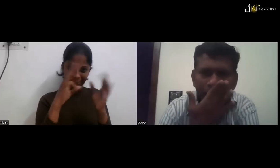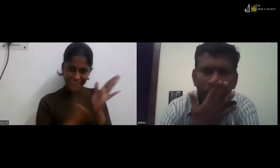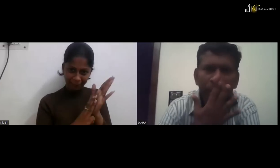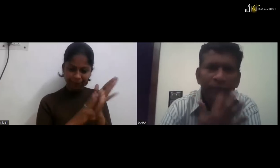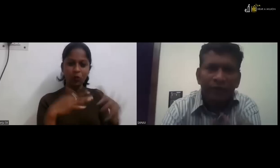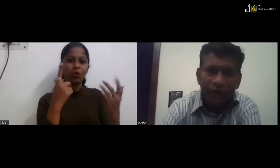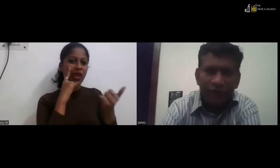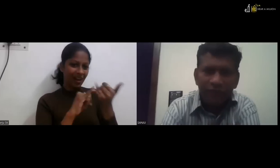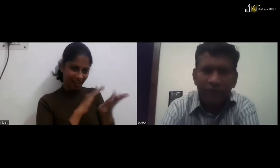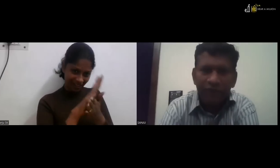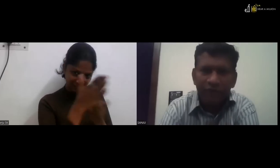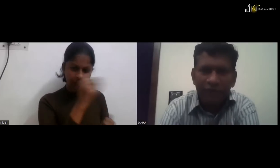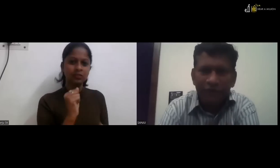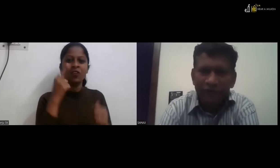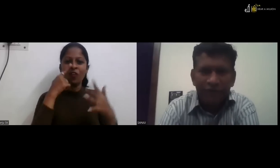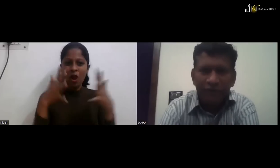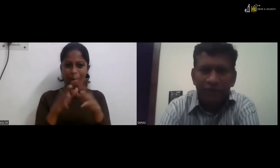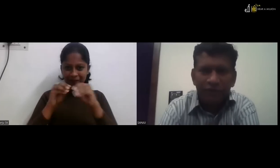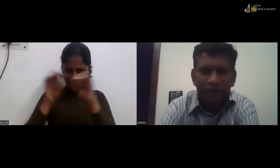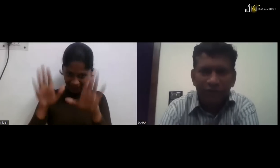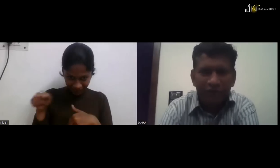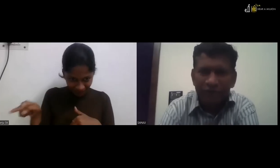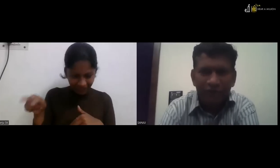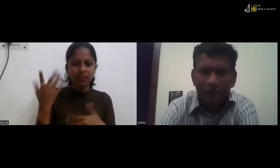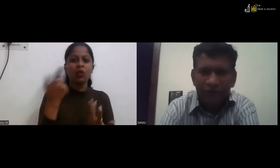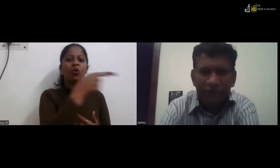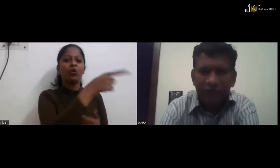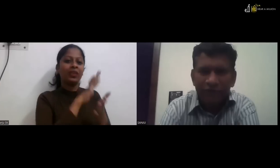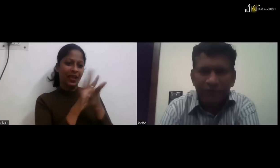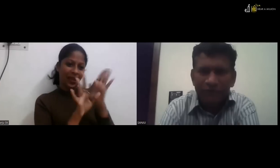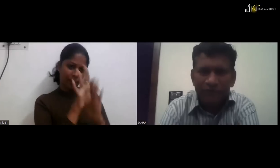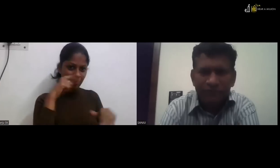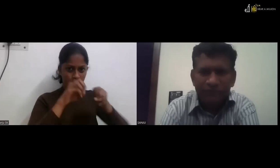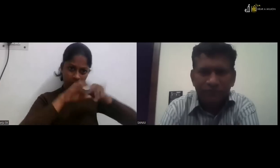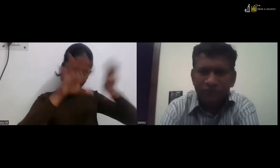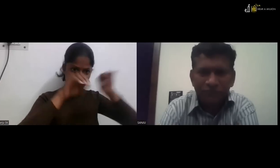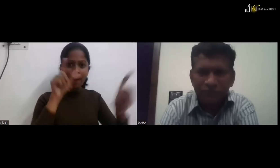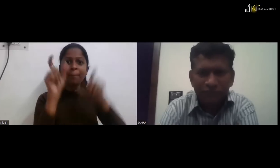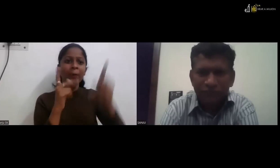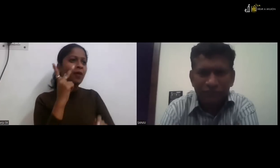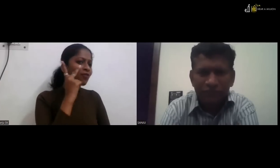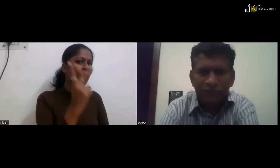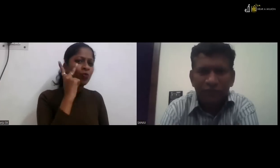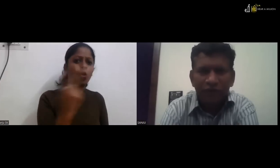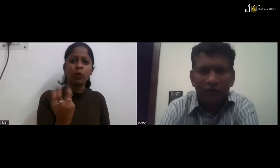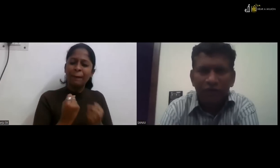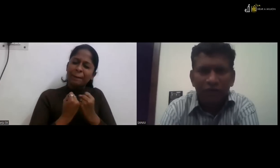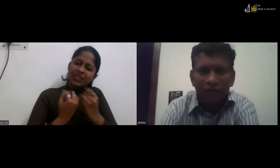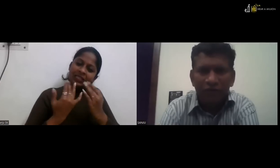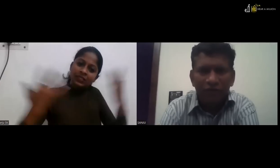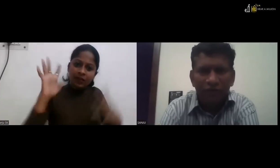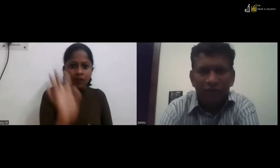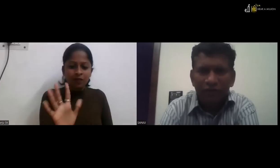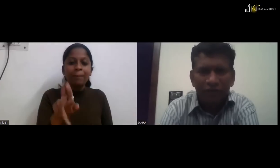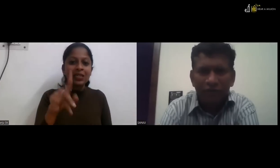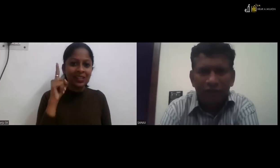Saju. Like MBM or ISH, and every other association, they share the